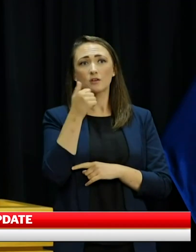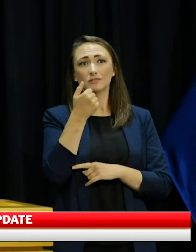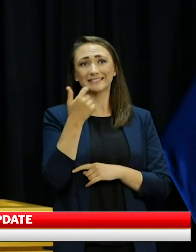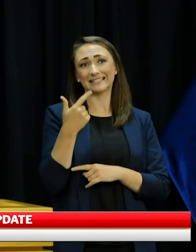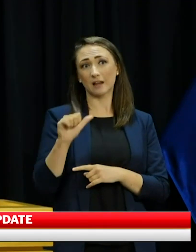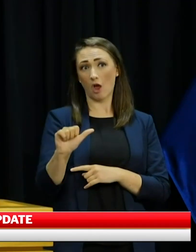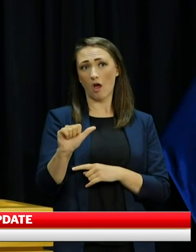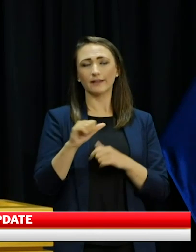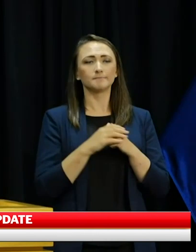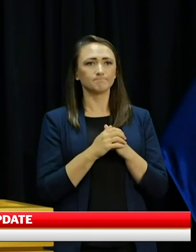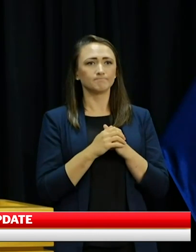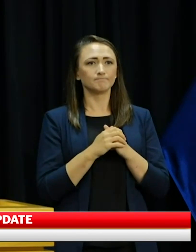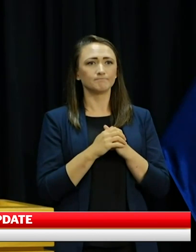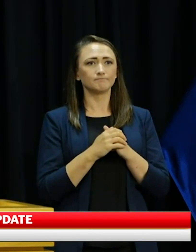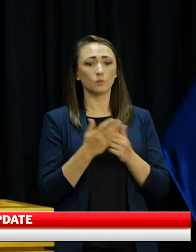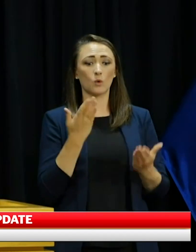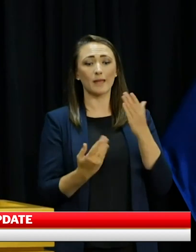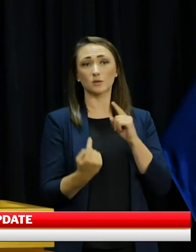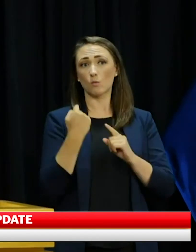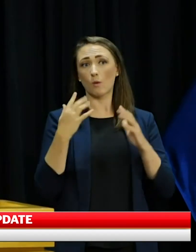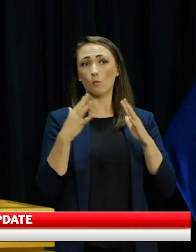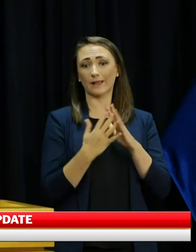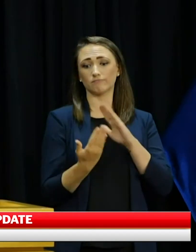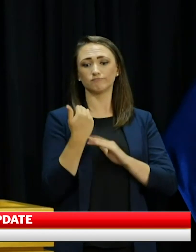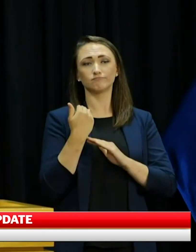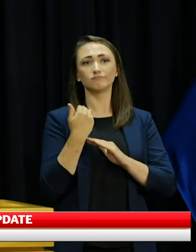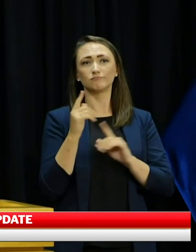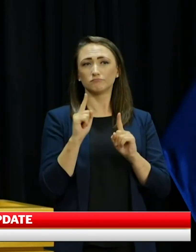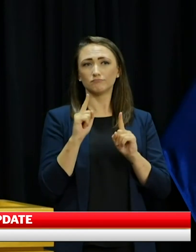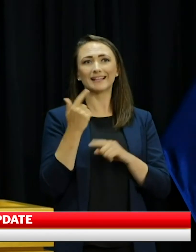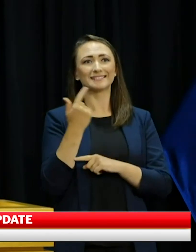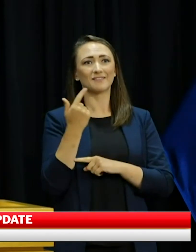14,969, which compared with just a week ago, last Wednesday, was